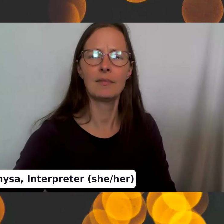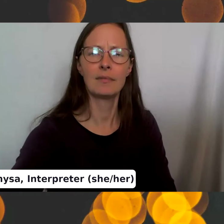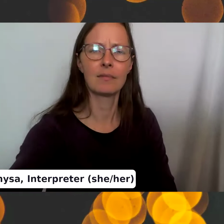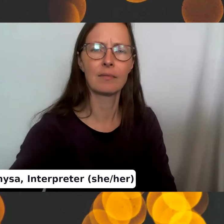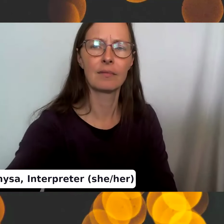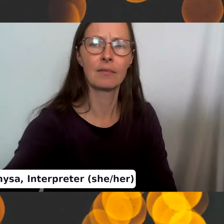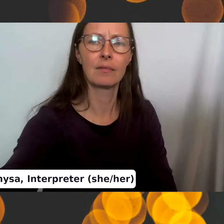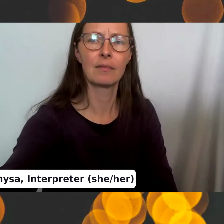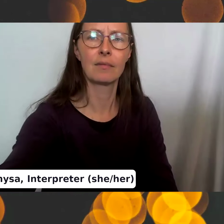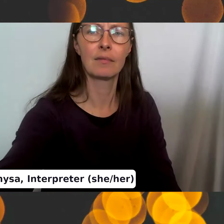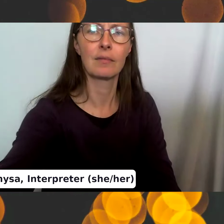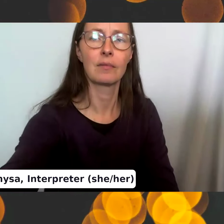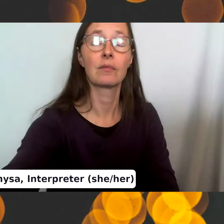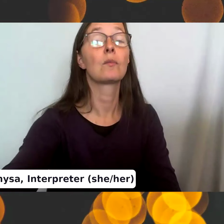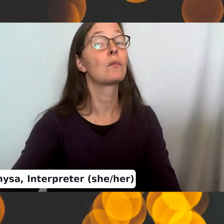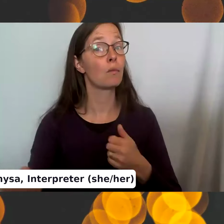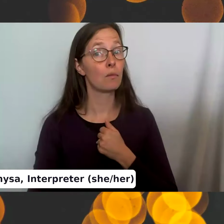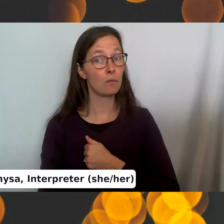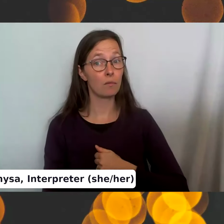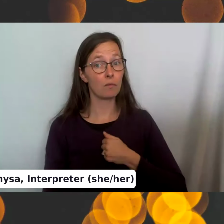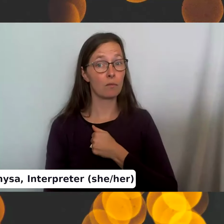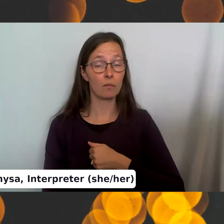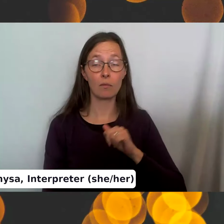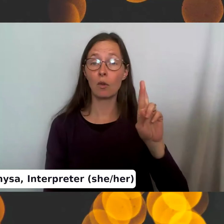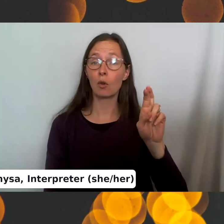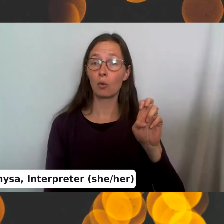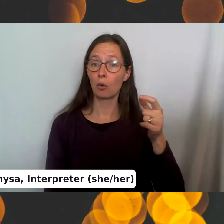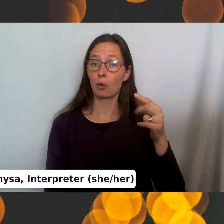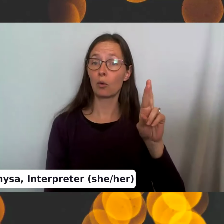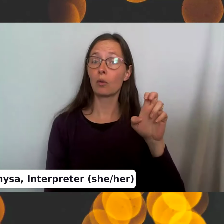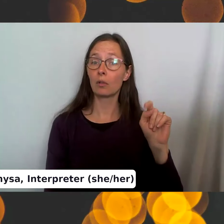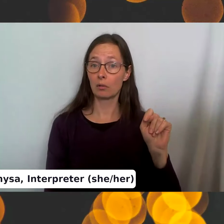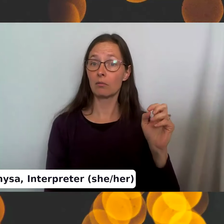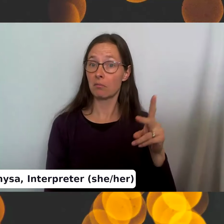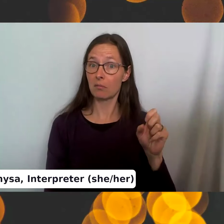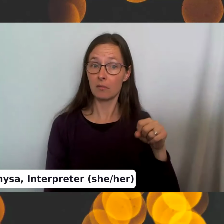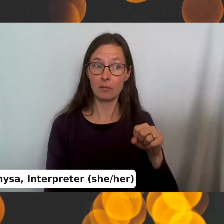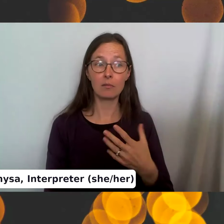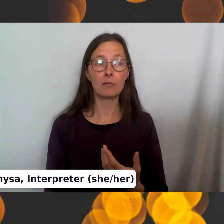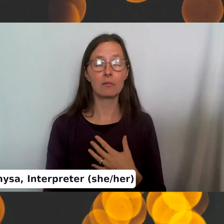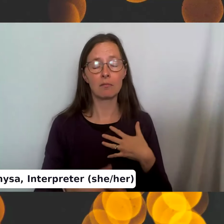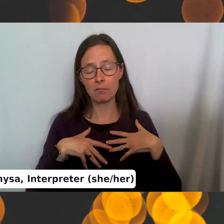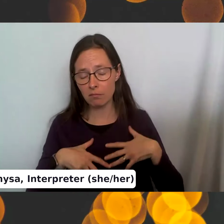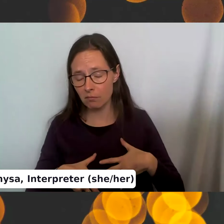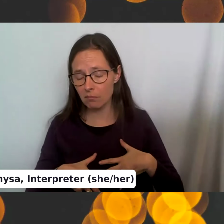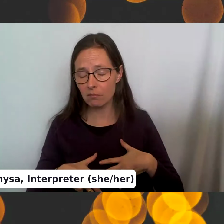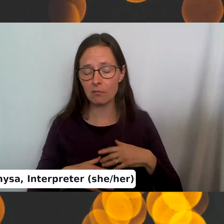Regret. Yeah. sorrow, worried.